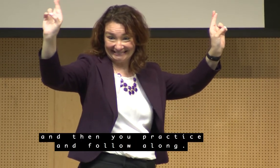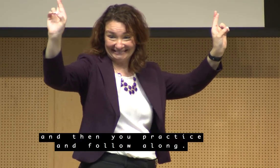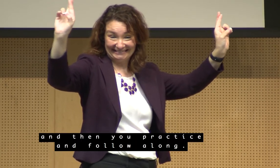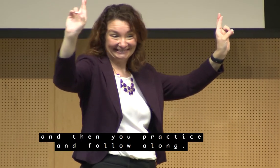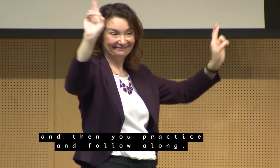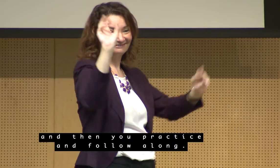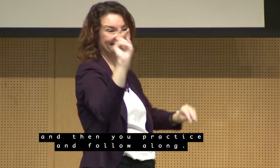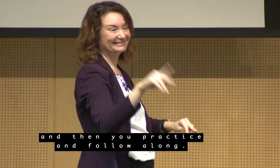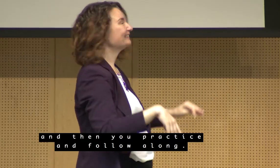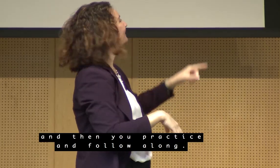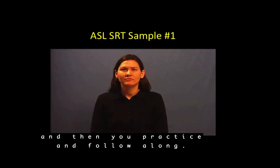along.